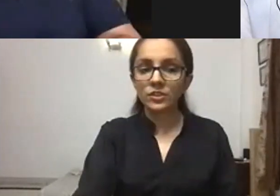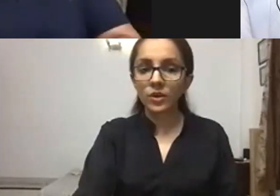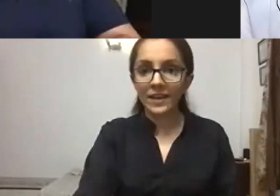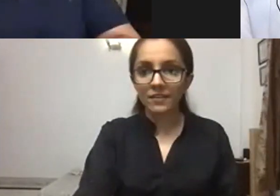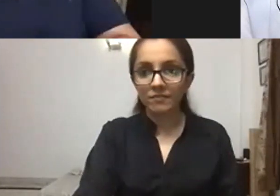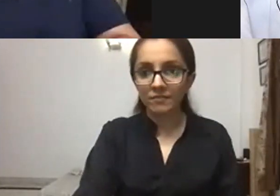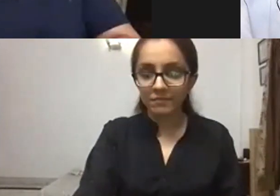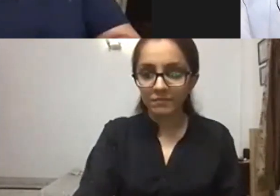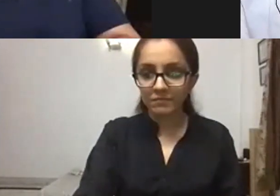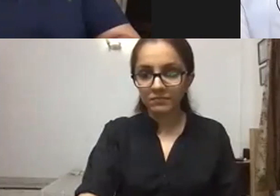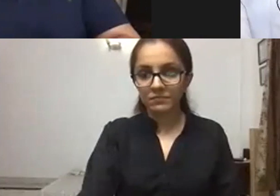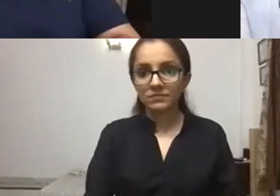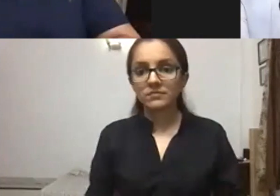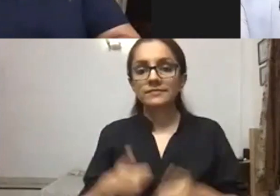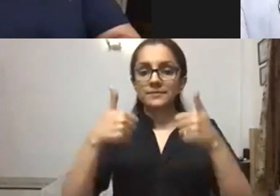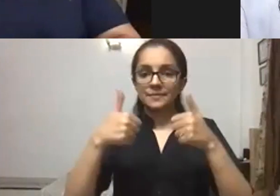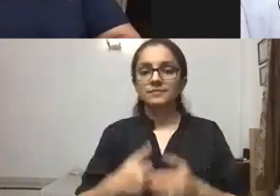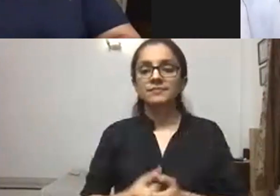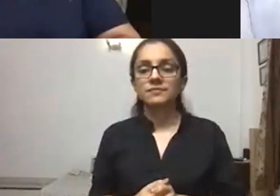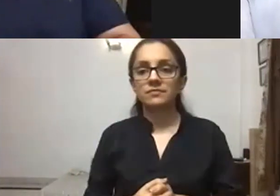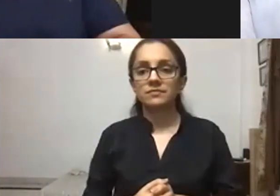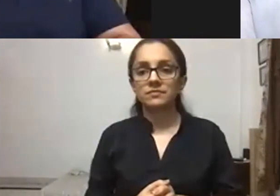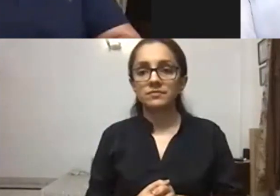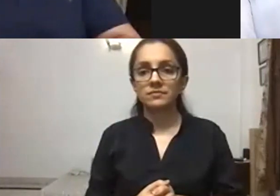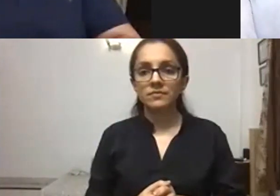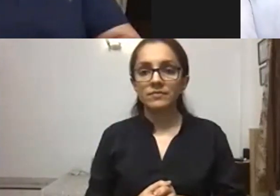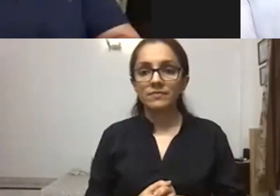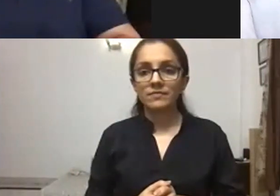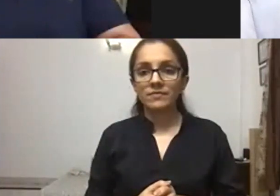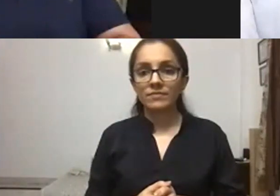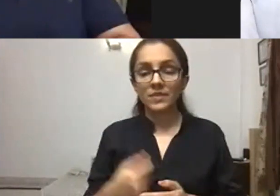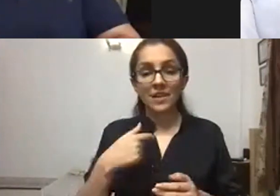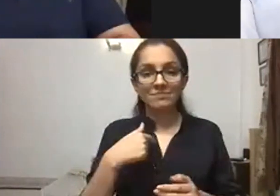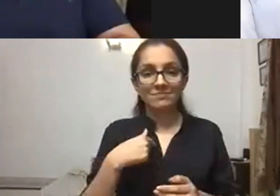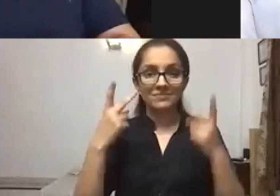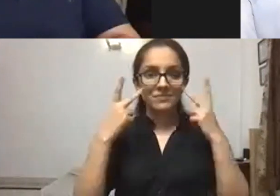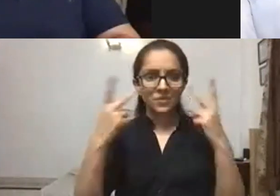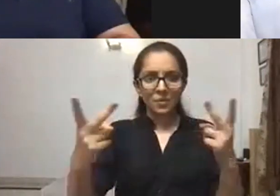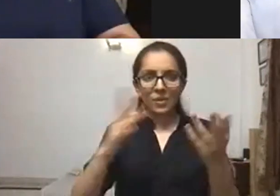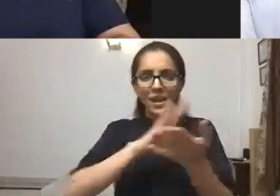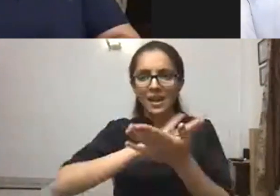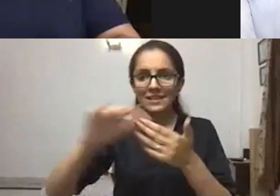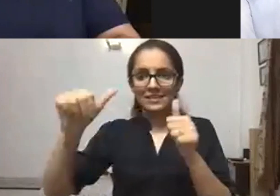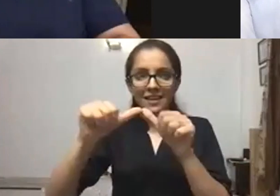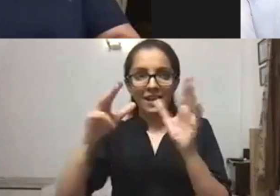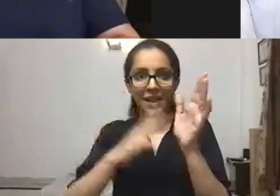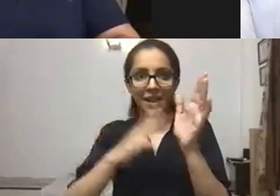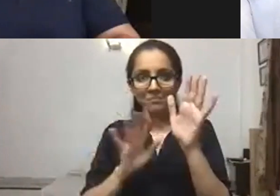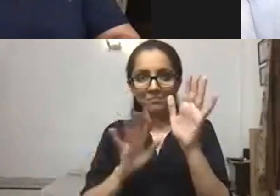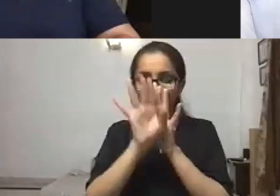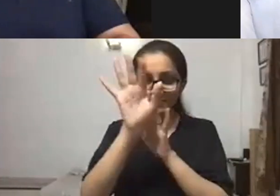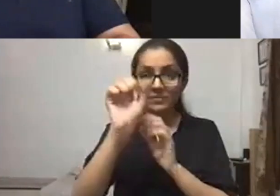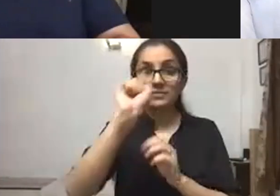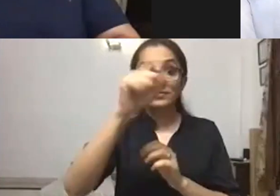You can go ahead. Yeah. So when I saw Here a Million, convert these